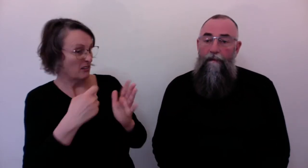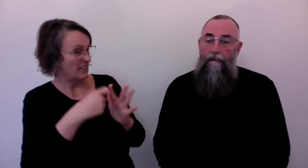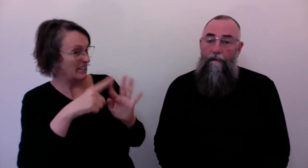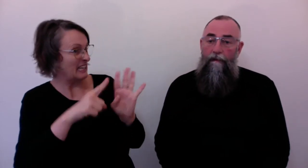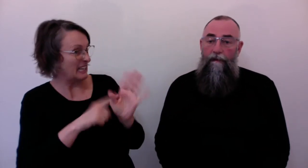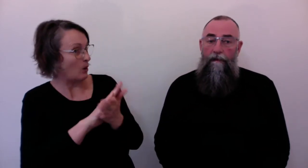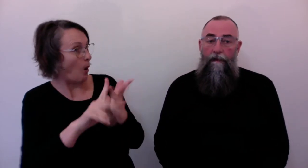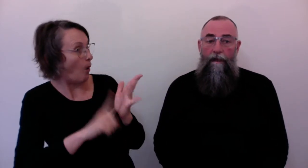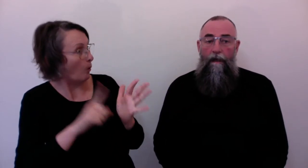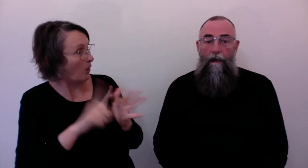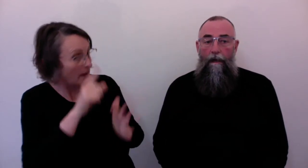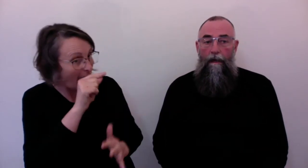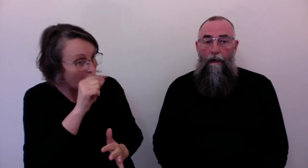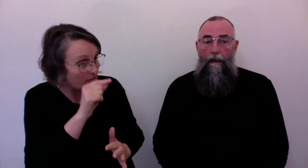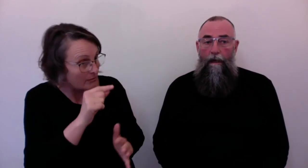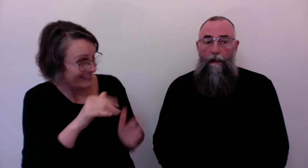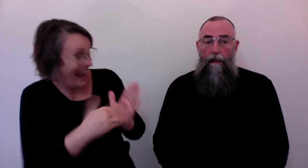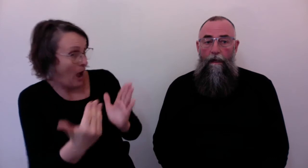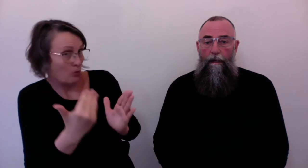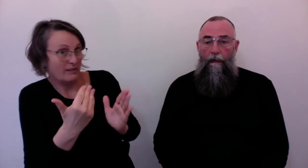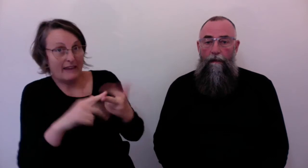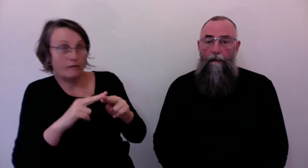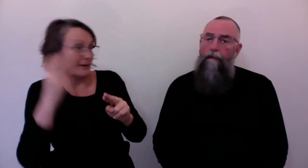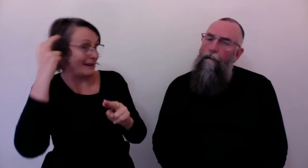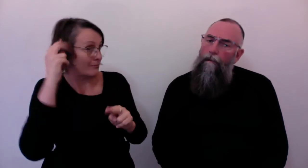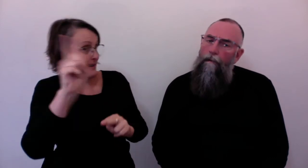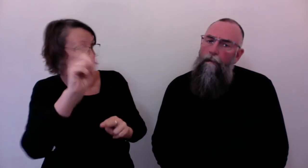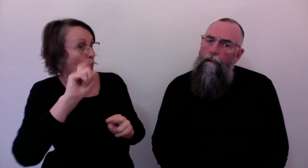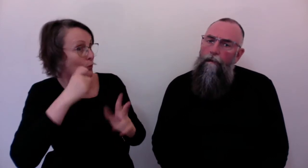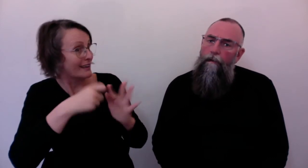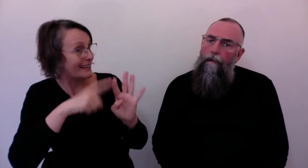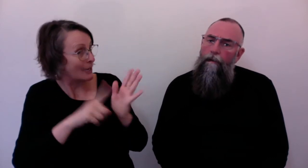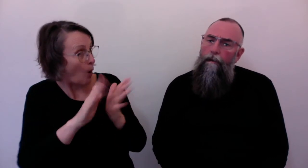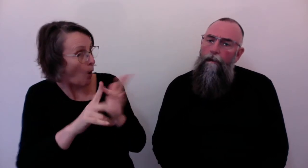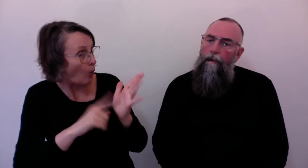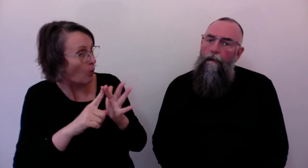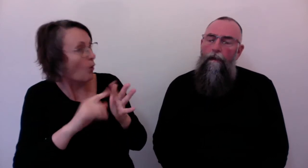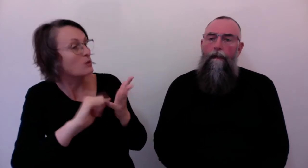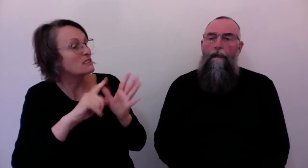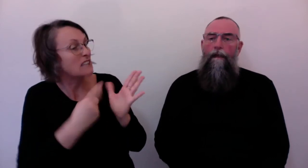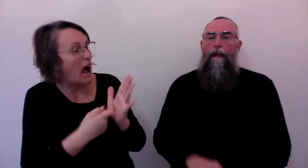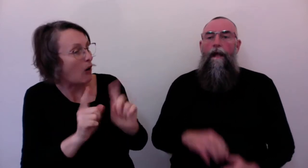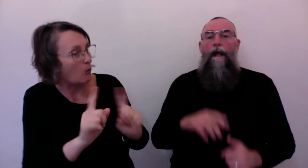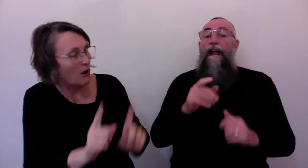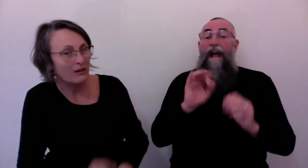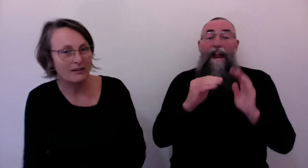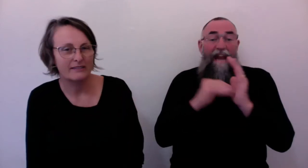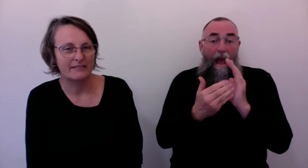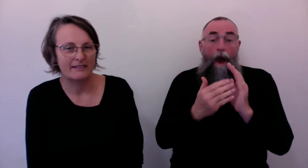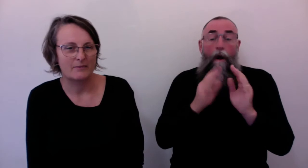what? Could you, if you got it today, would they still need to do the scar thing, or is it? No, it's behind the ear now. Yeah, Oh. it's different now